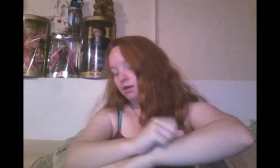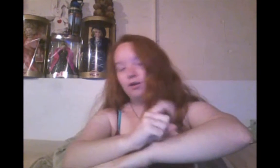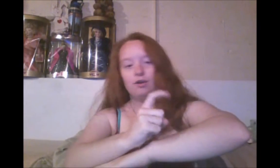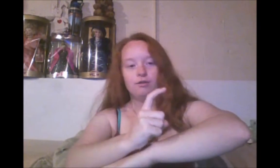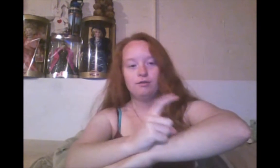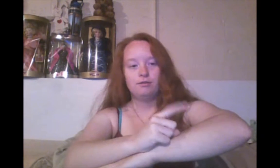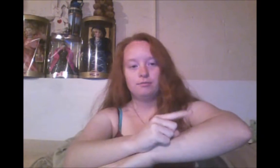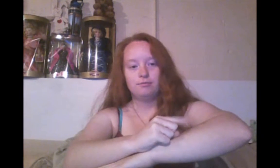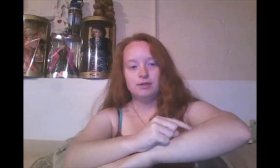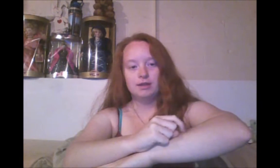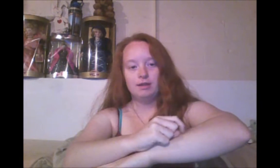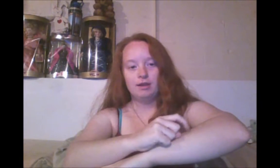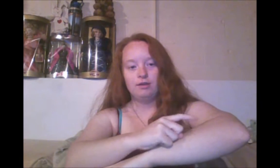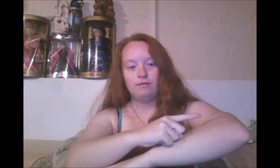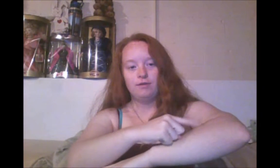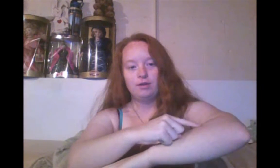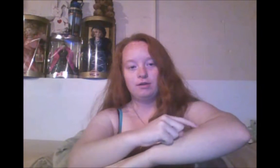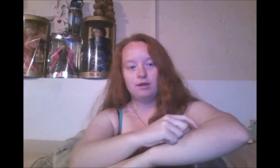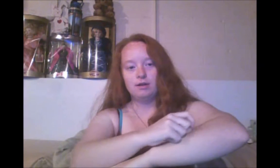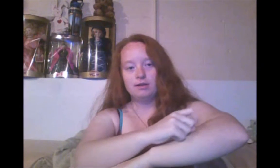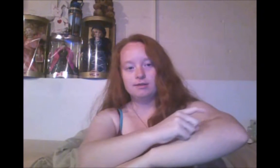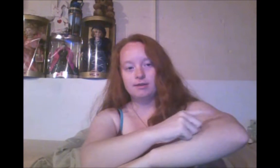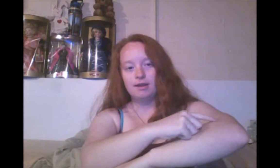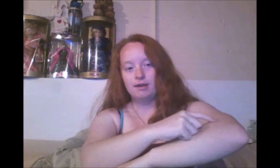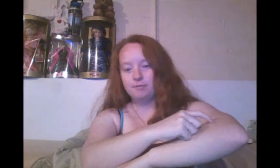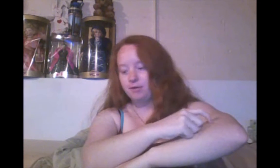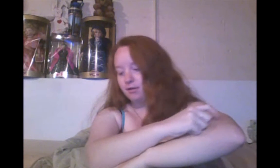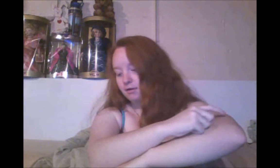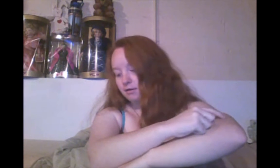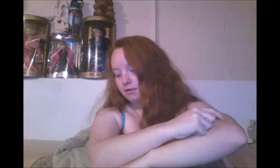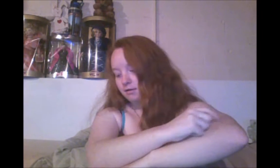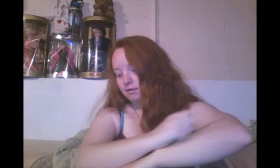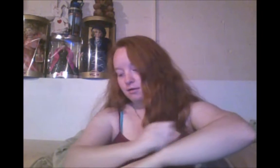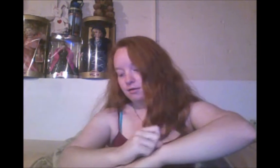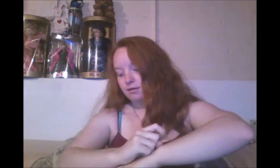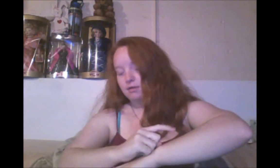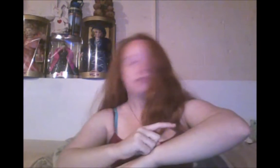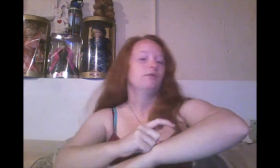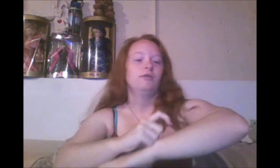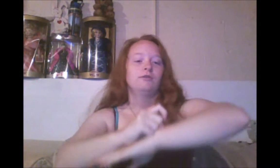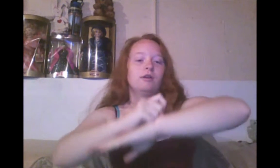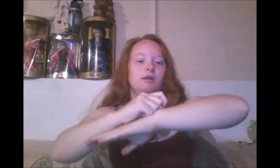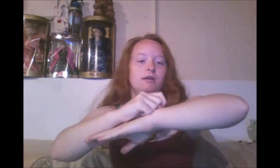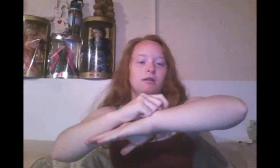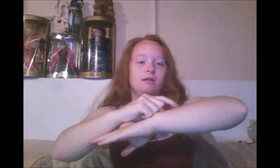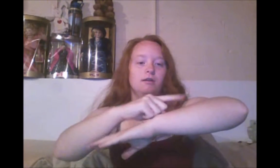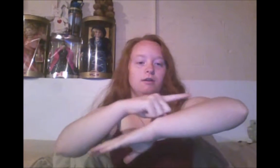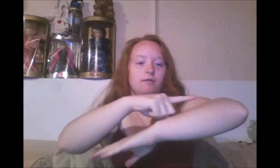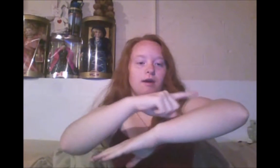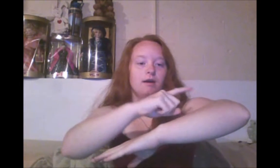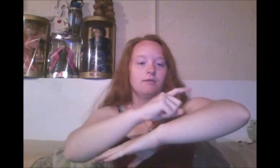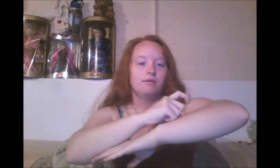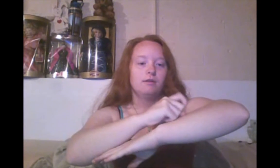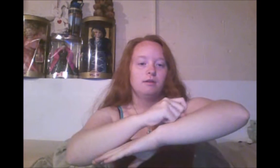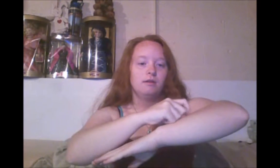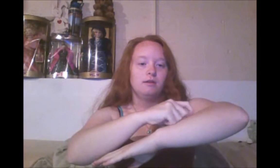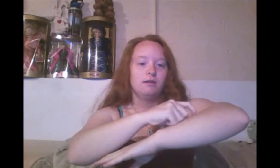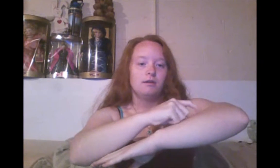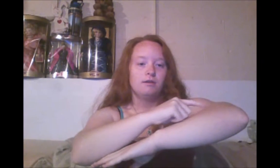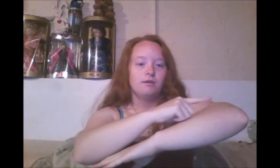You're going to pretend like your finger is the caterpillar. So you start here, and go out. Here, go